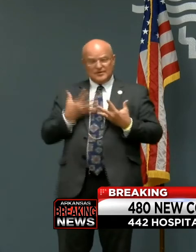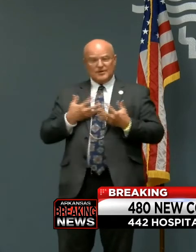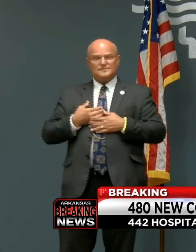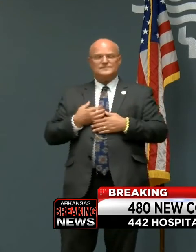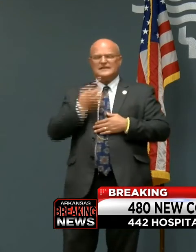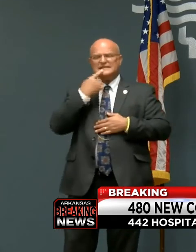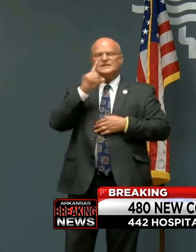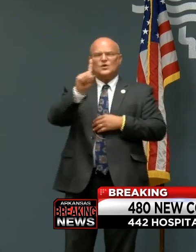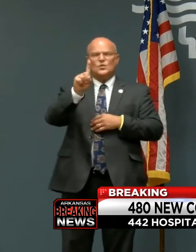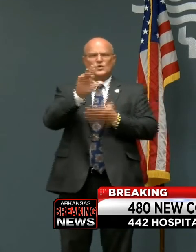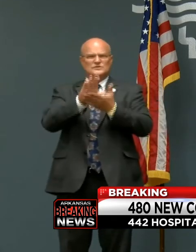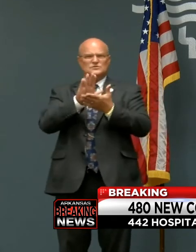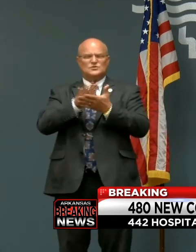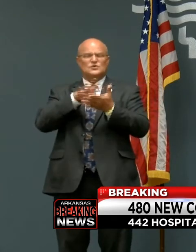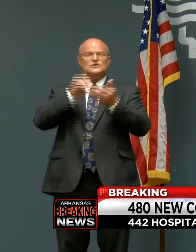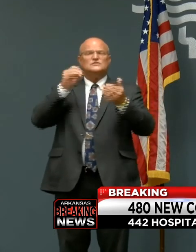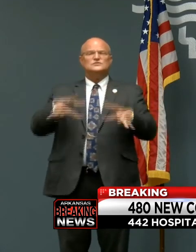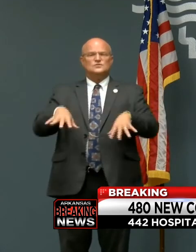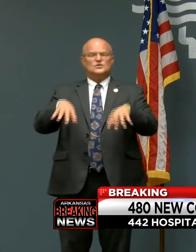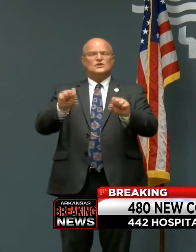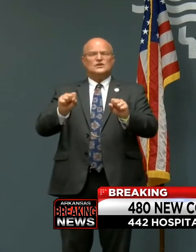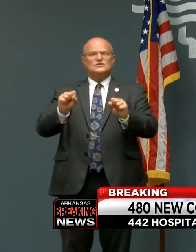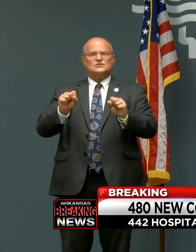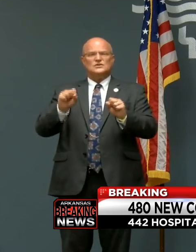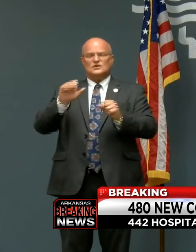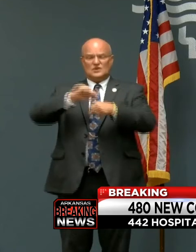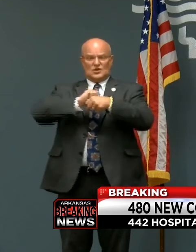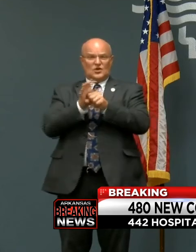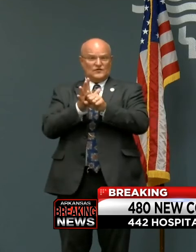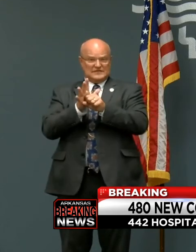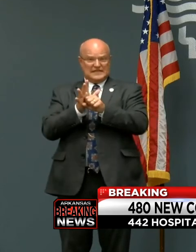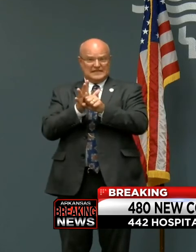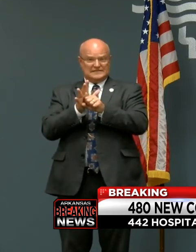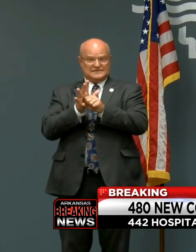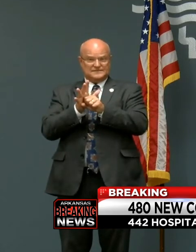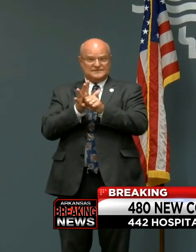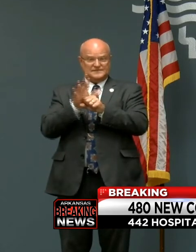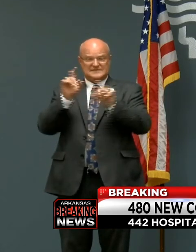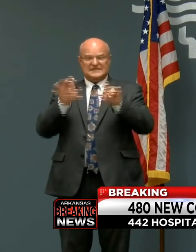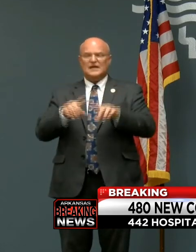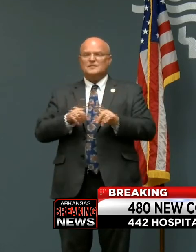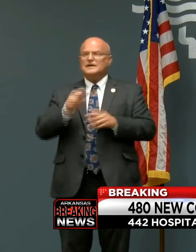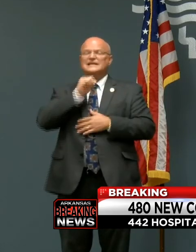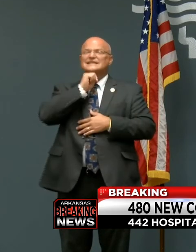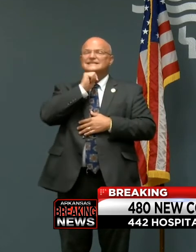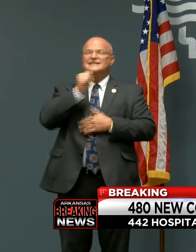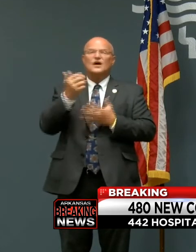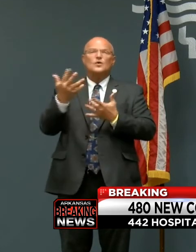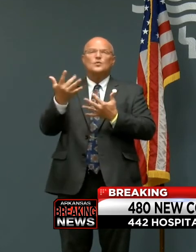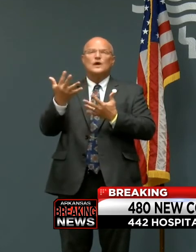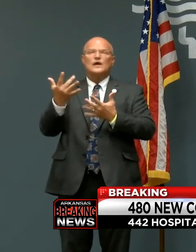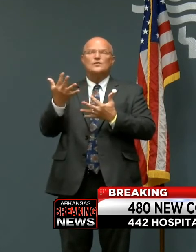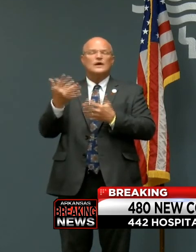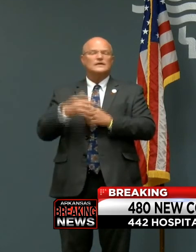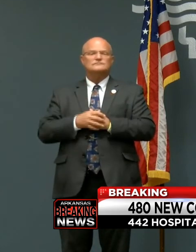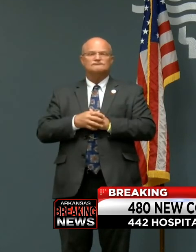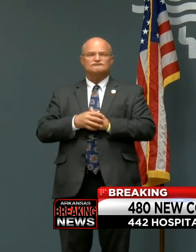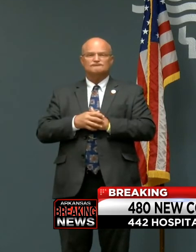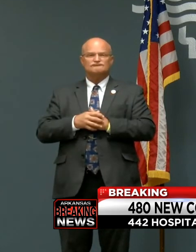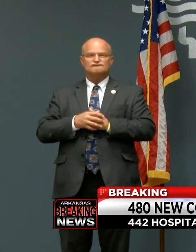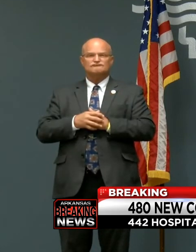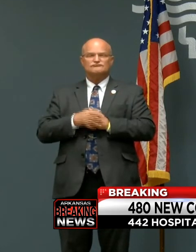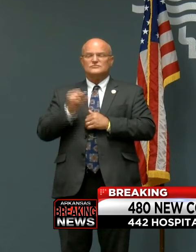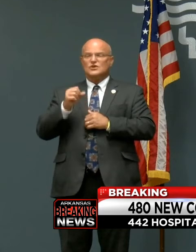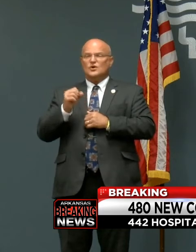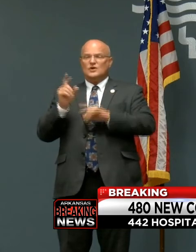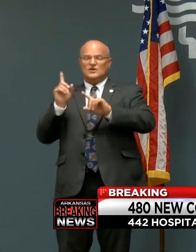one school, a student took a COVID test, but he did not wait to get the results. And